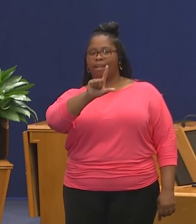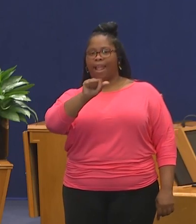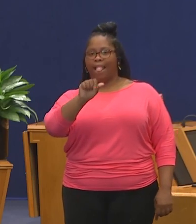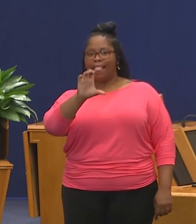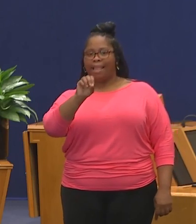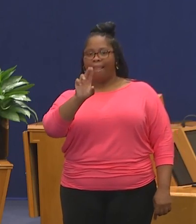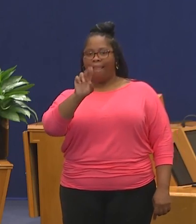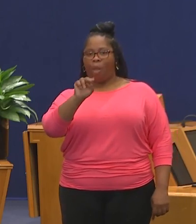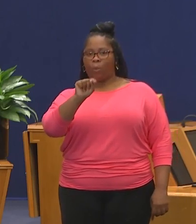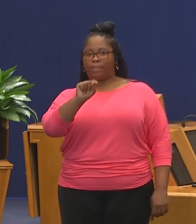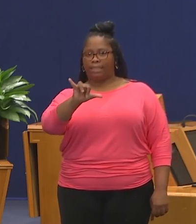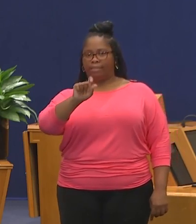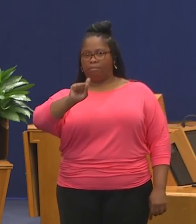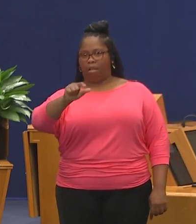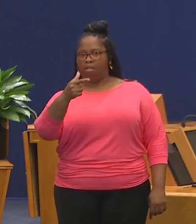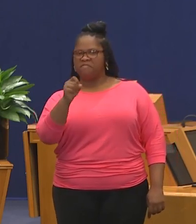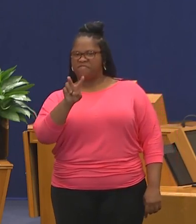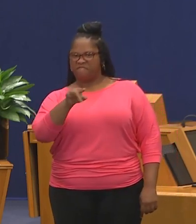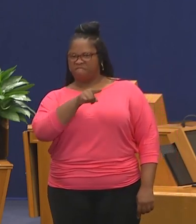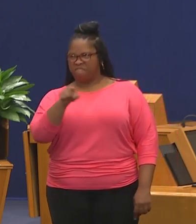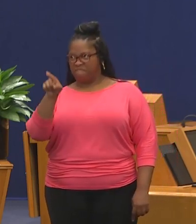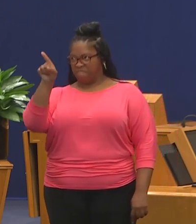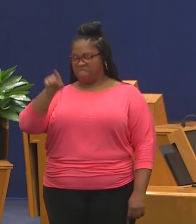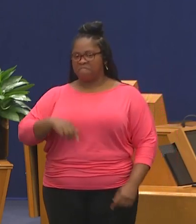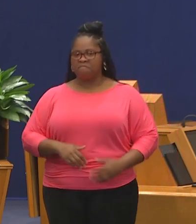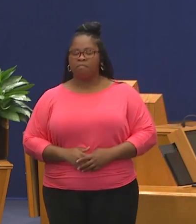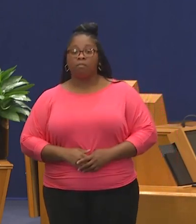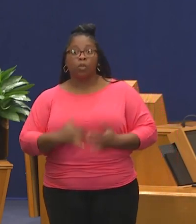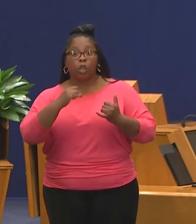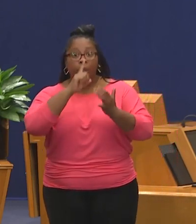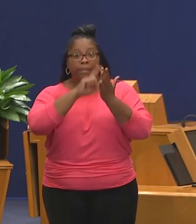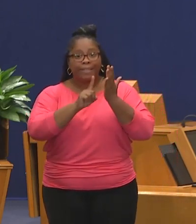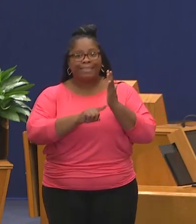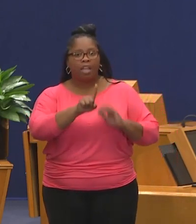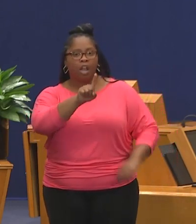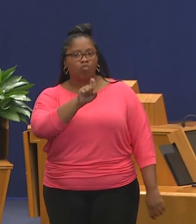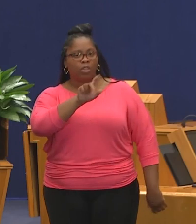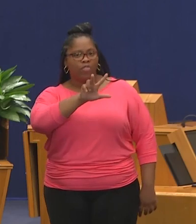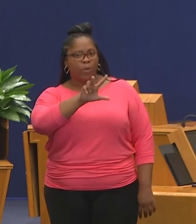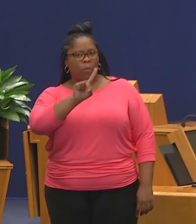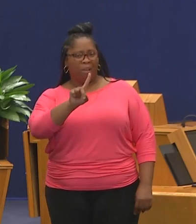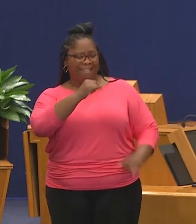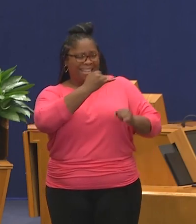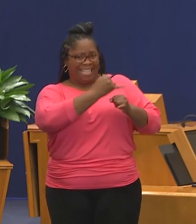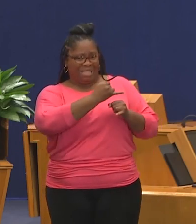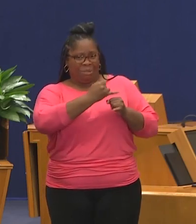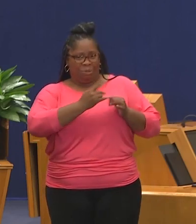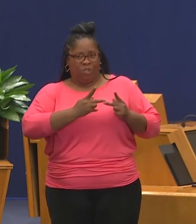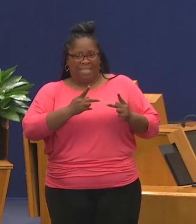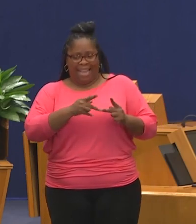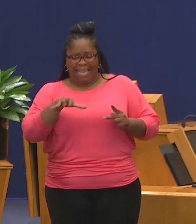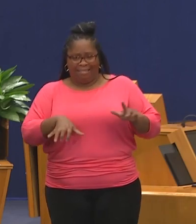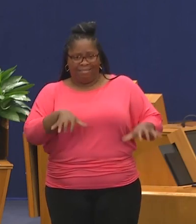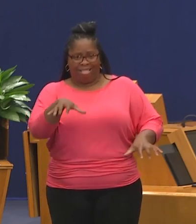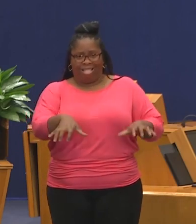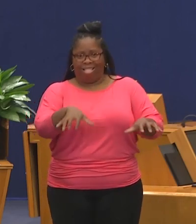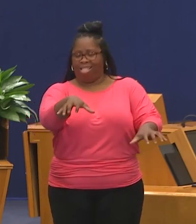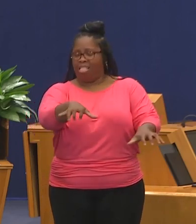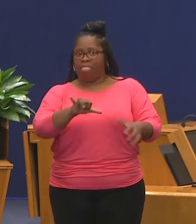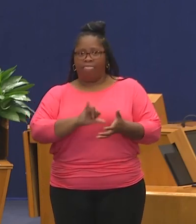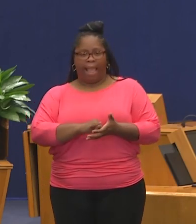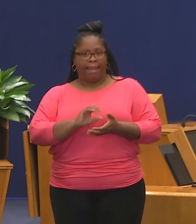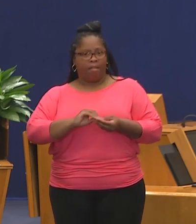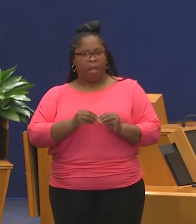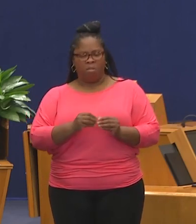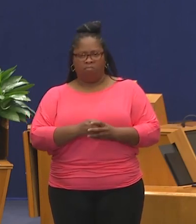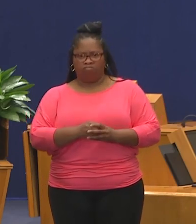publichealth.lacounty.gov. We're also currently investigating 131 institutional settings. This number continues to grow